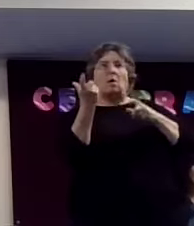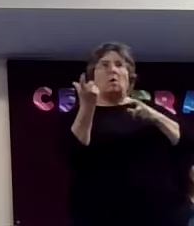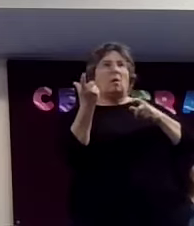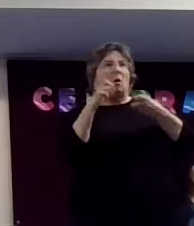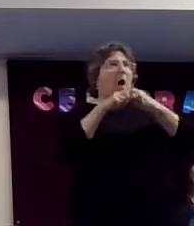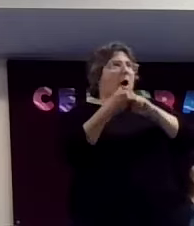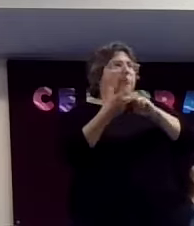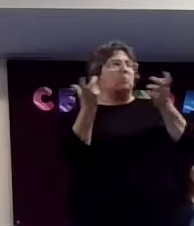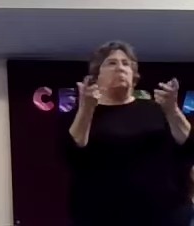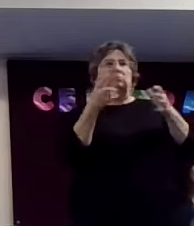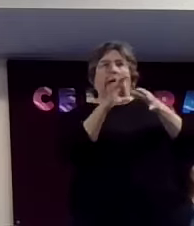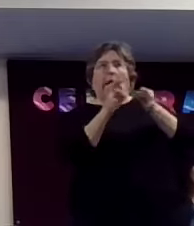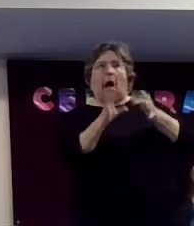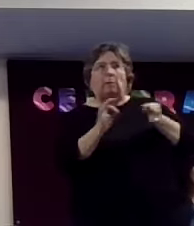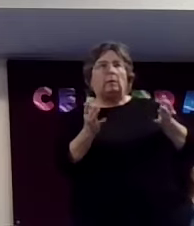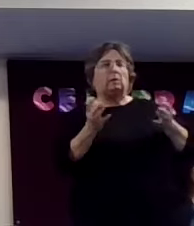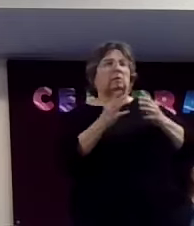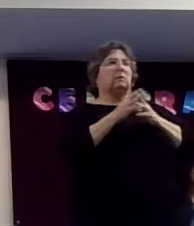trying to say, as